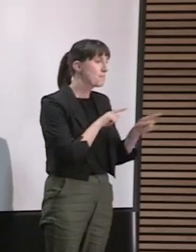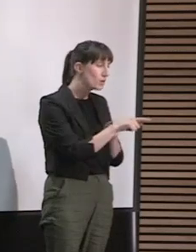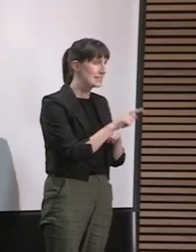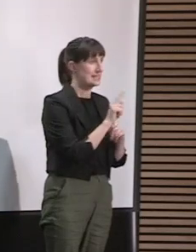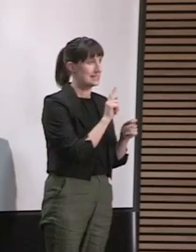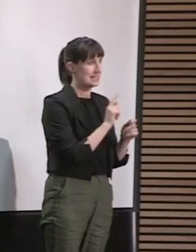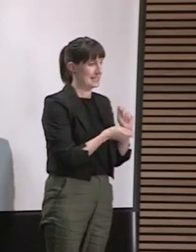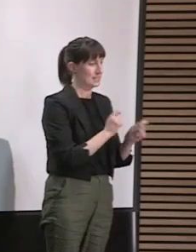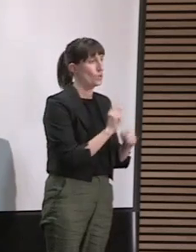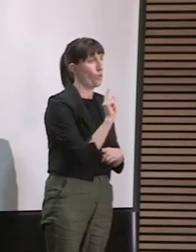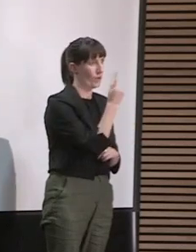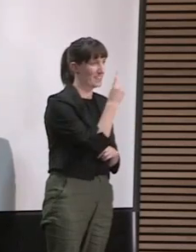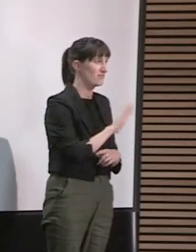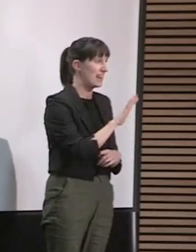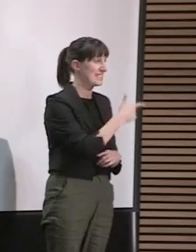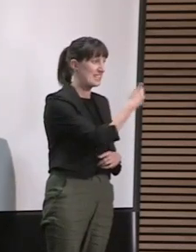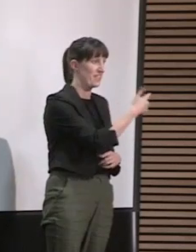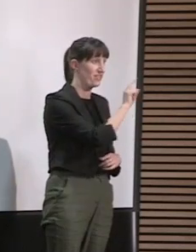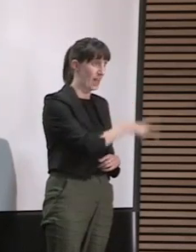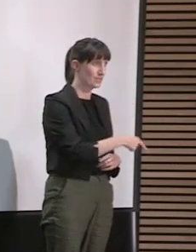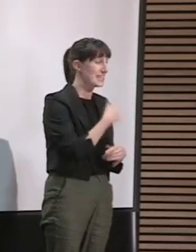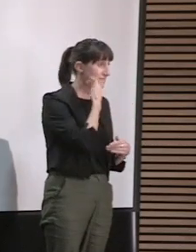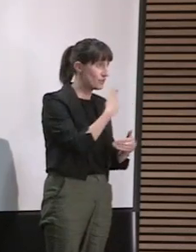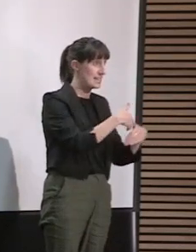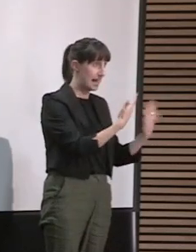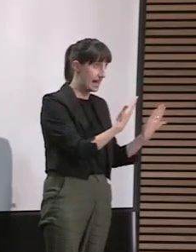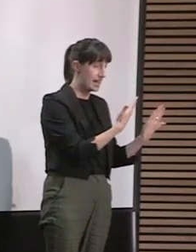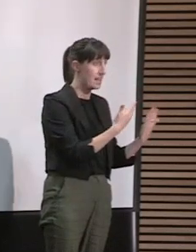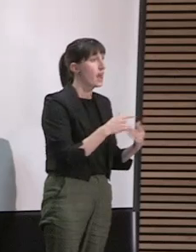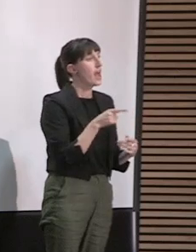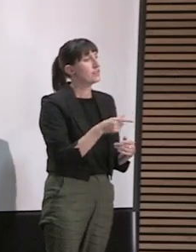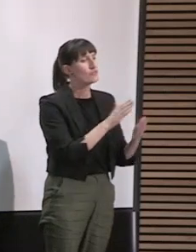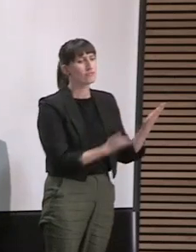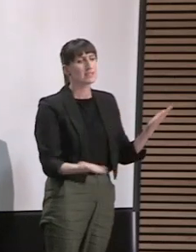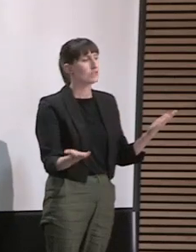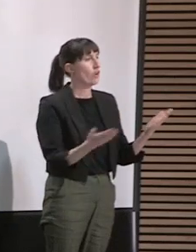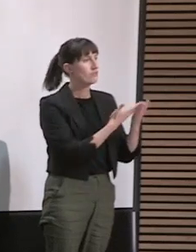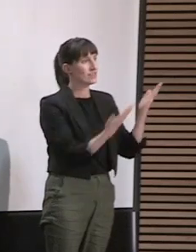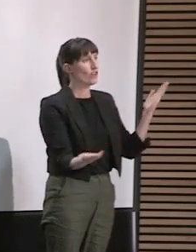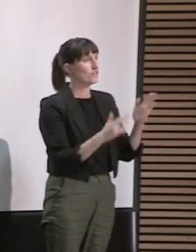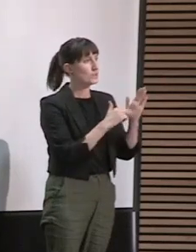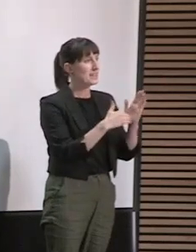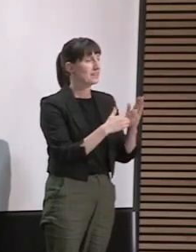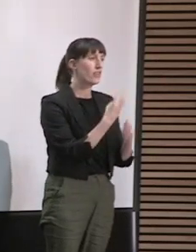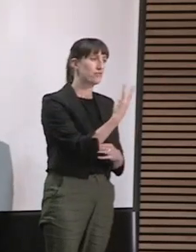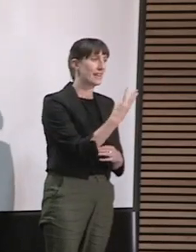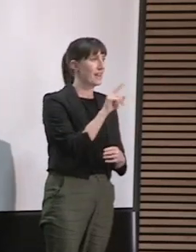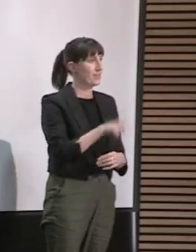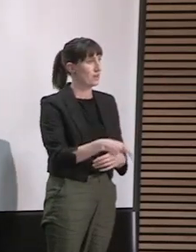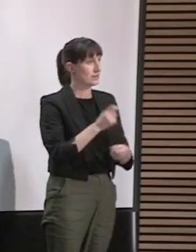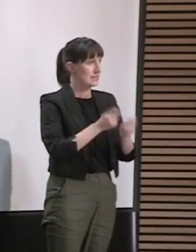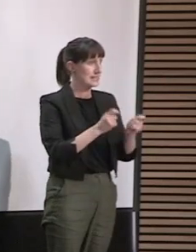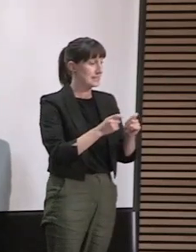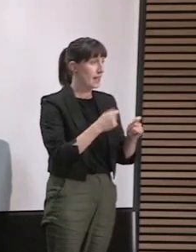around 7,000 tests a day, with an additional 3,000 tests a day across the rest of the country. The 70,000